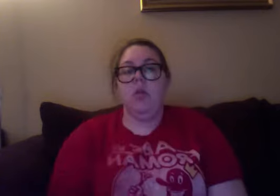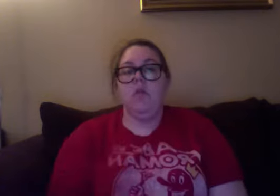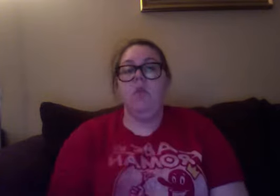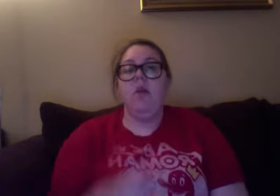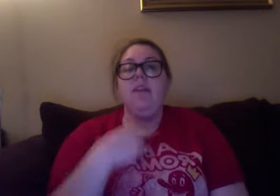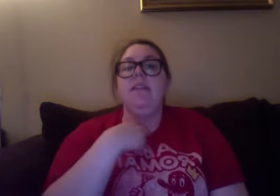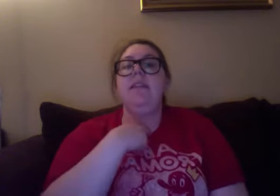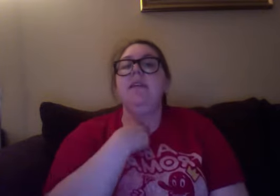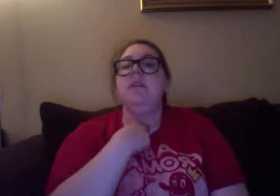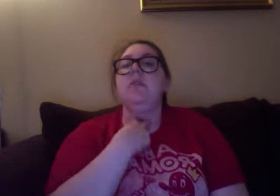Voice?